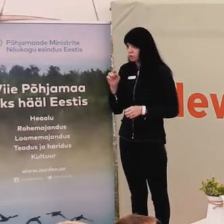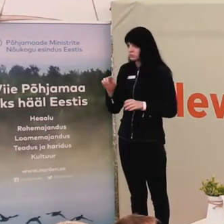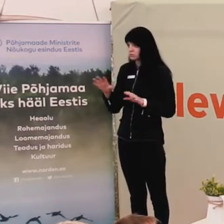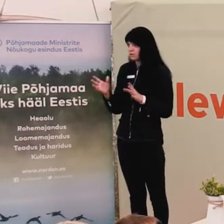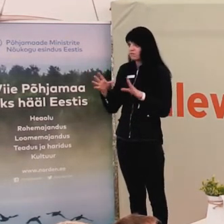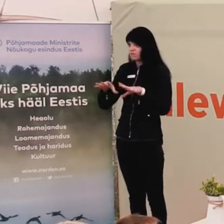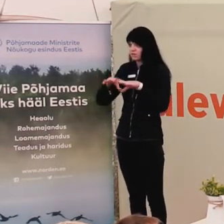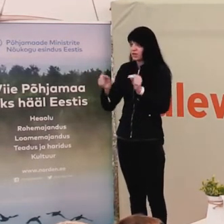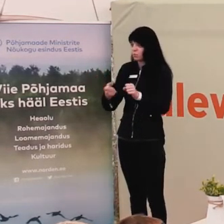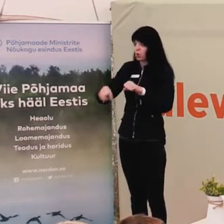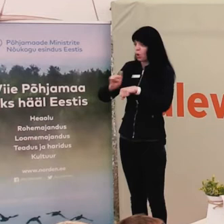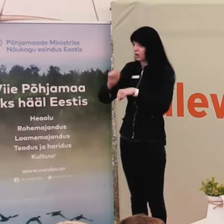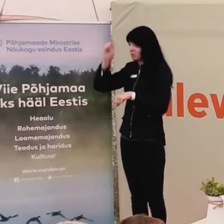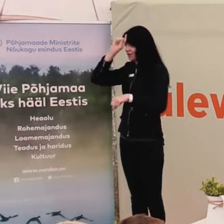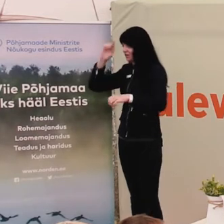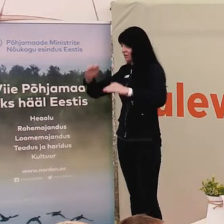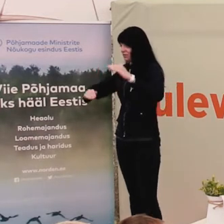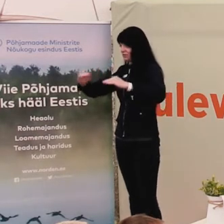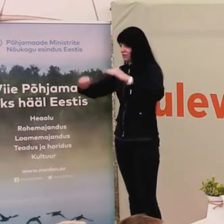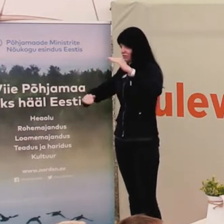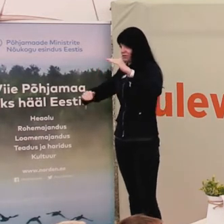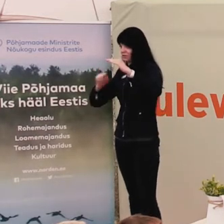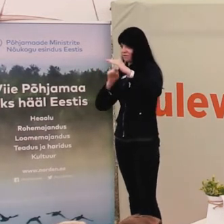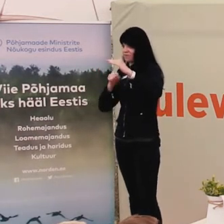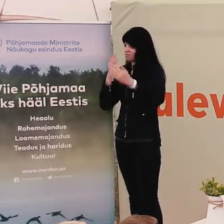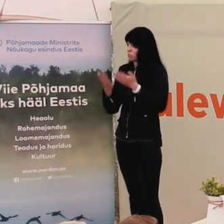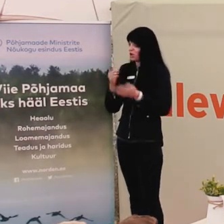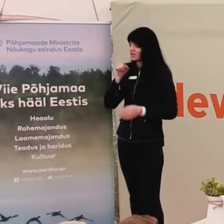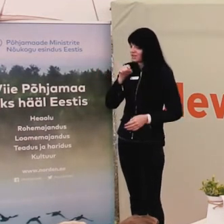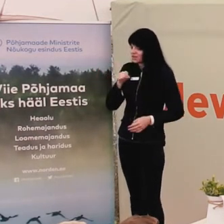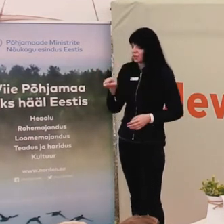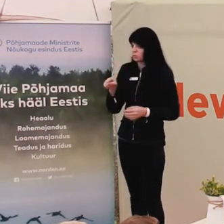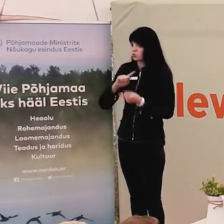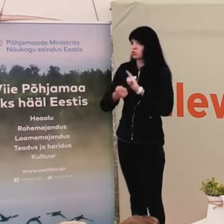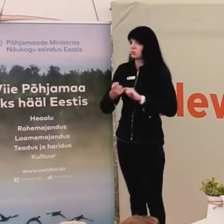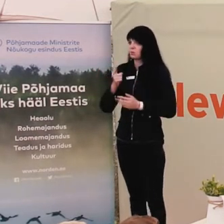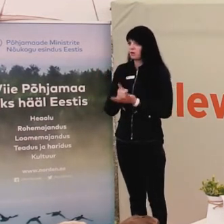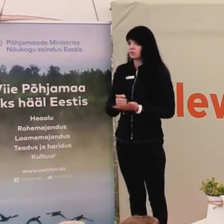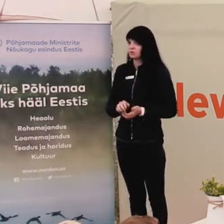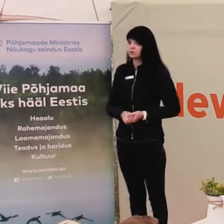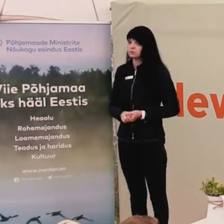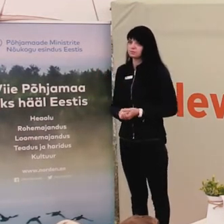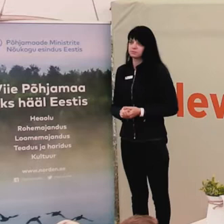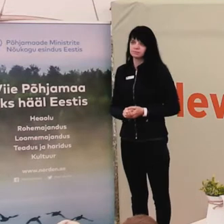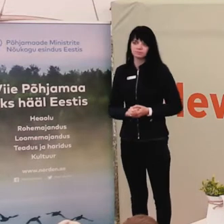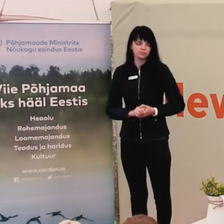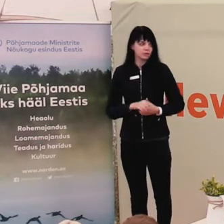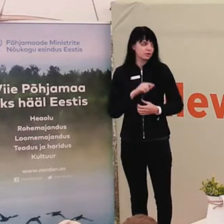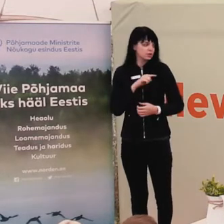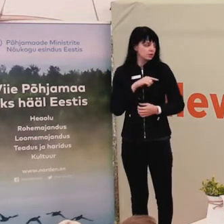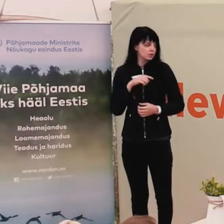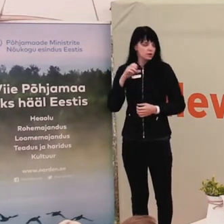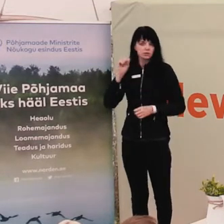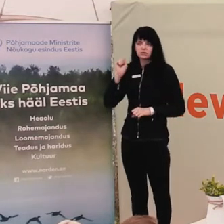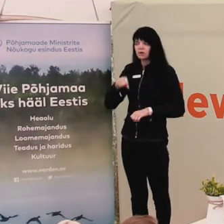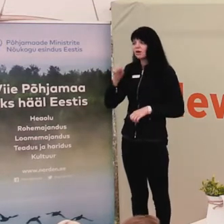So maybe they're the ones that should start the change. That is also a big problem. That it actually is